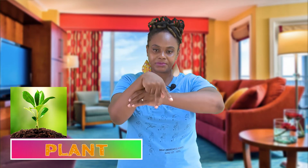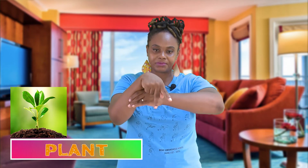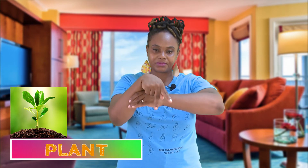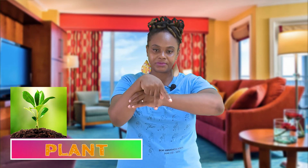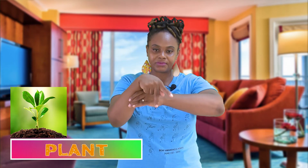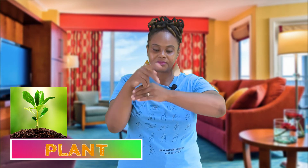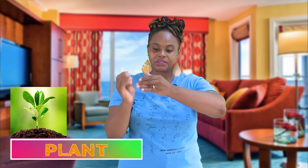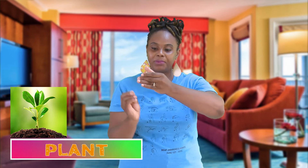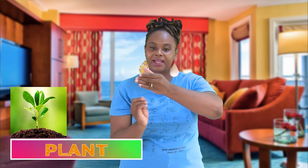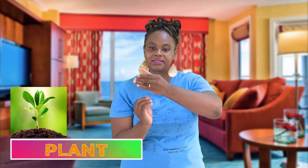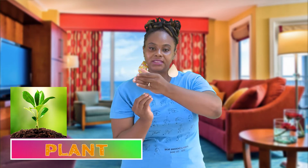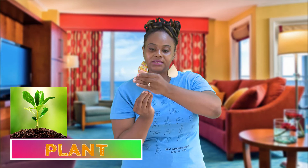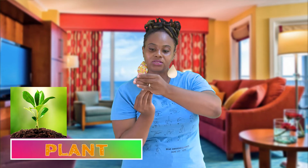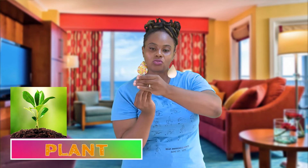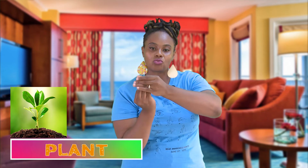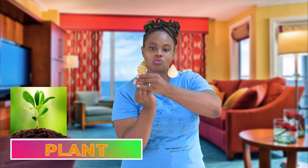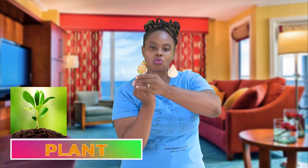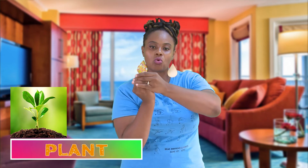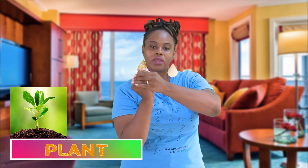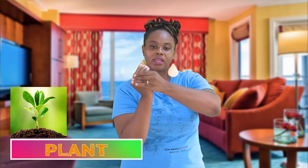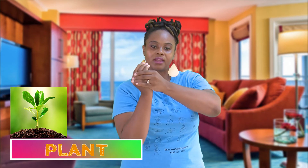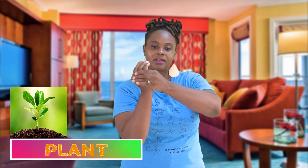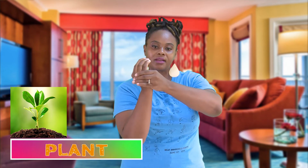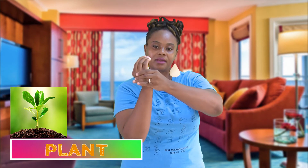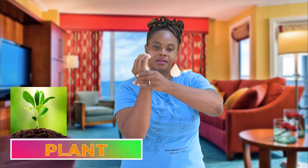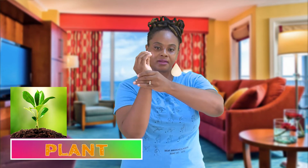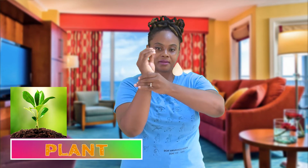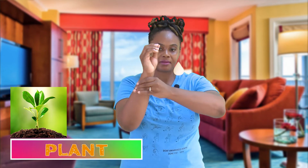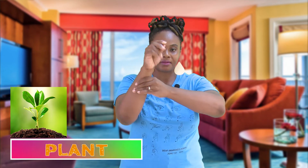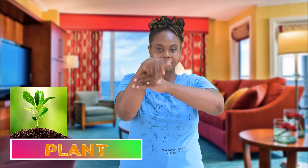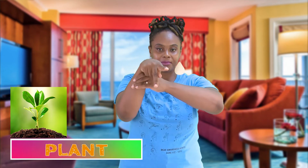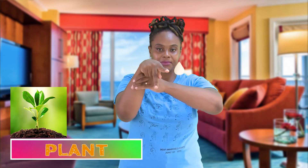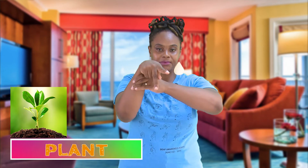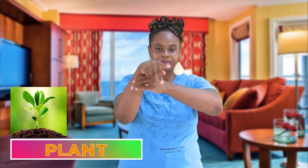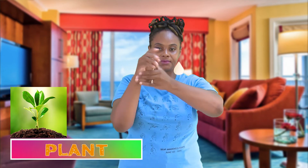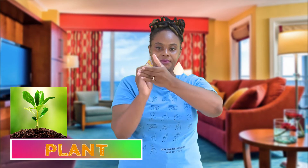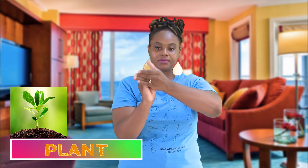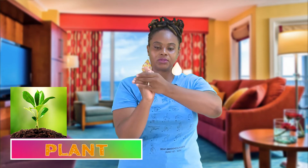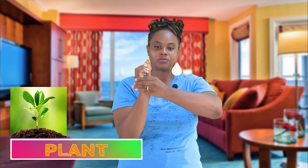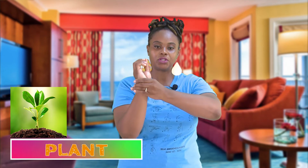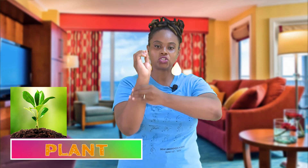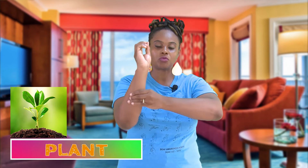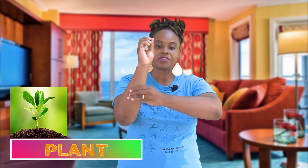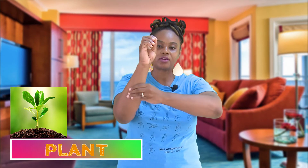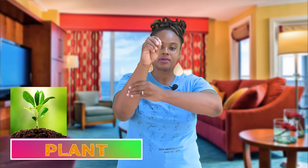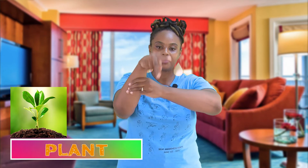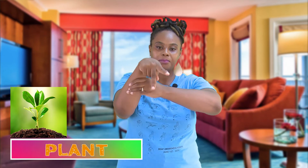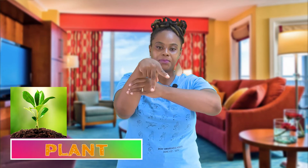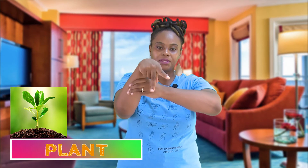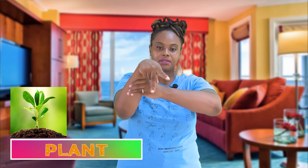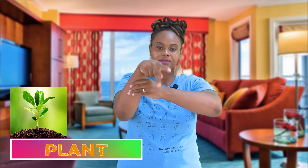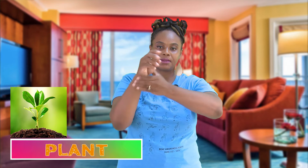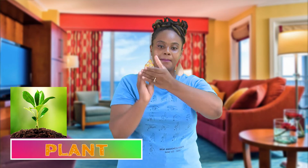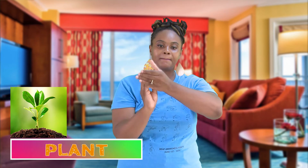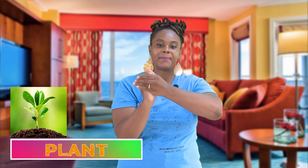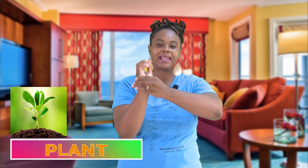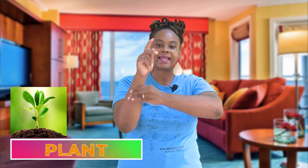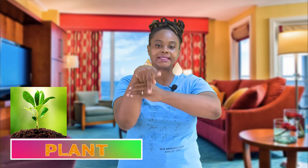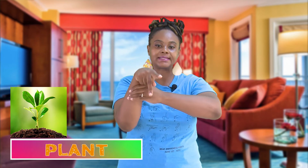The plant is growing. Finish off with a P.